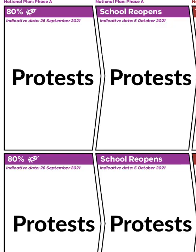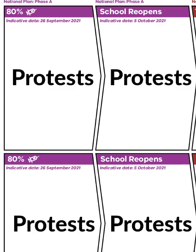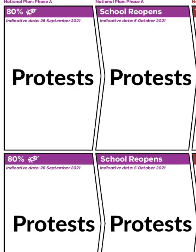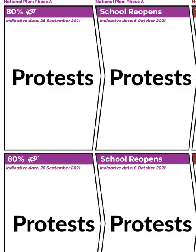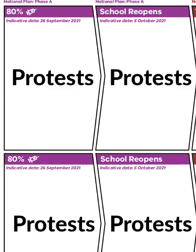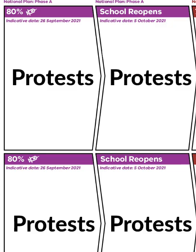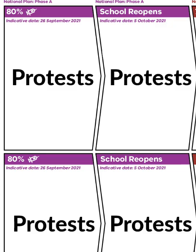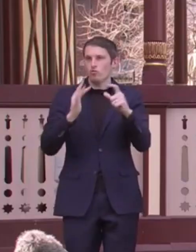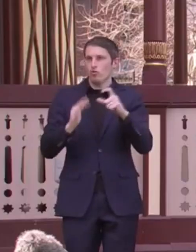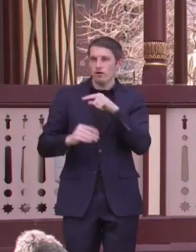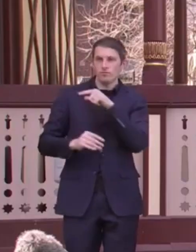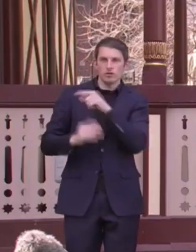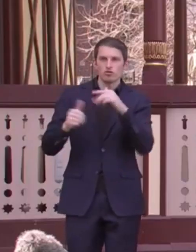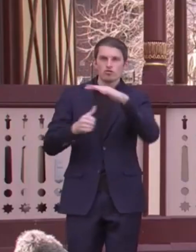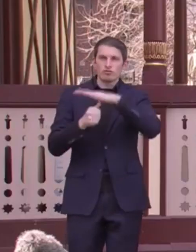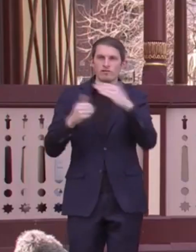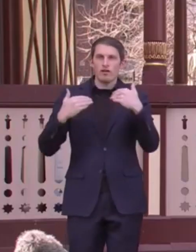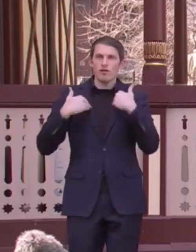Just do it.